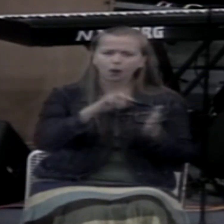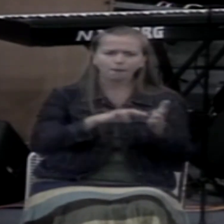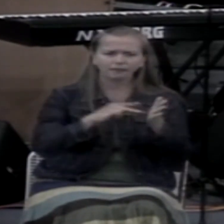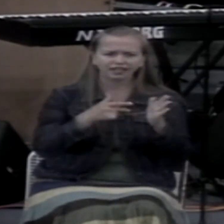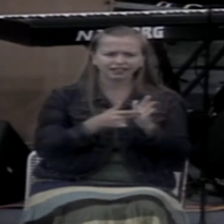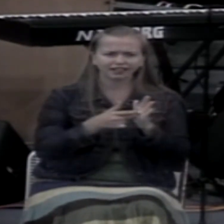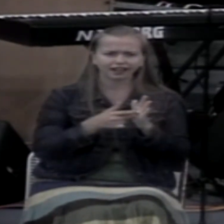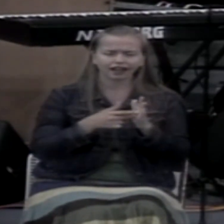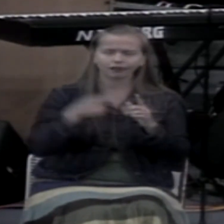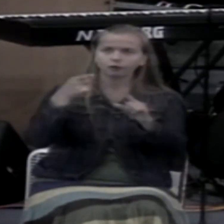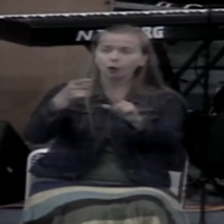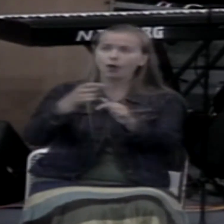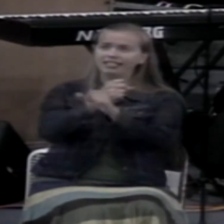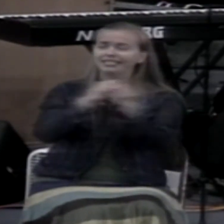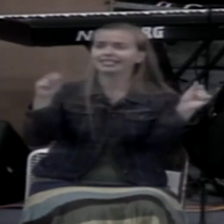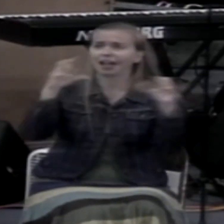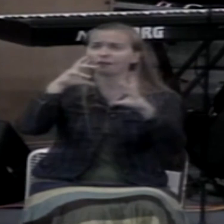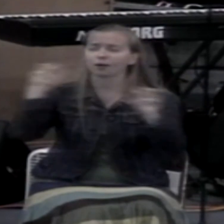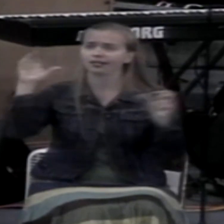Spirit.